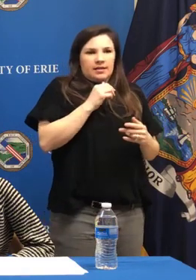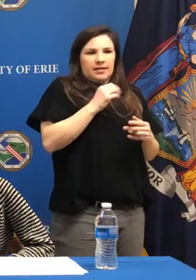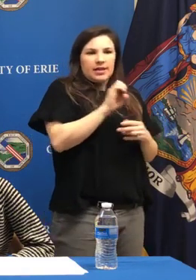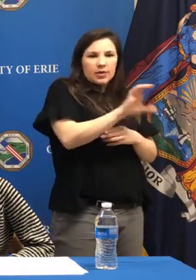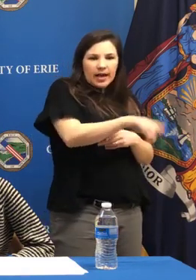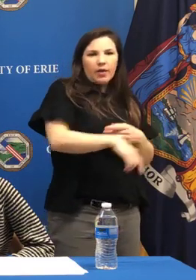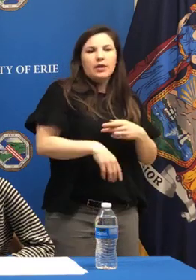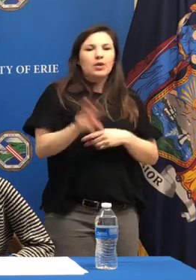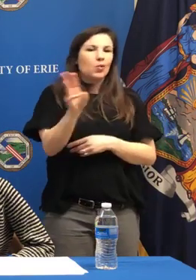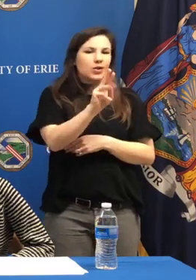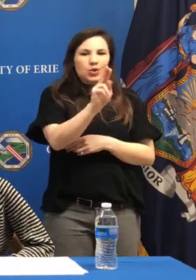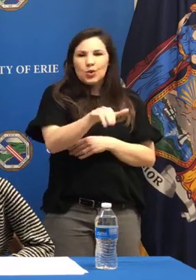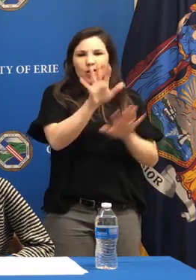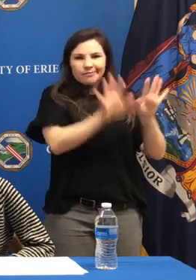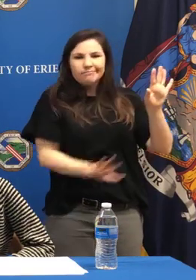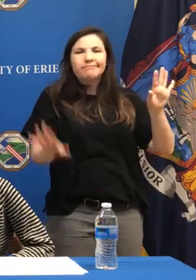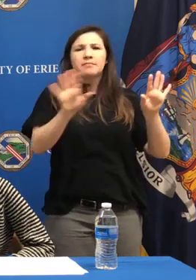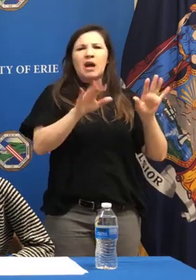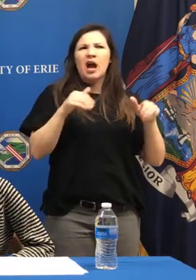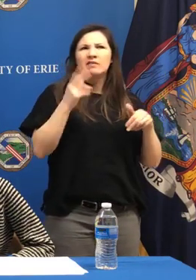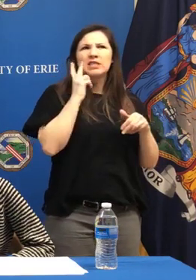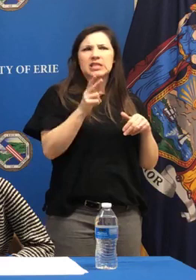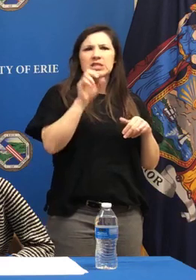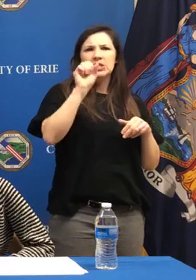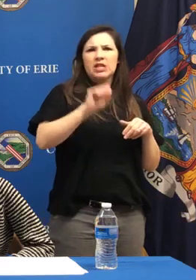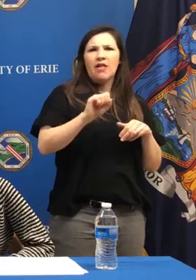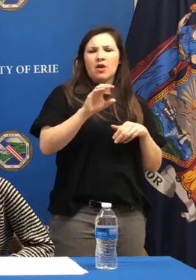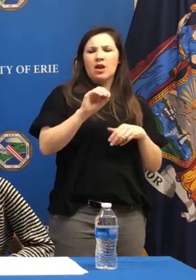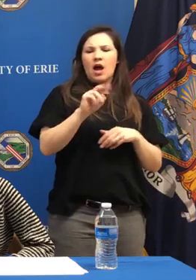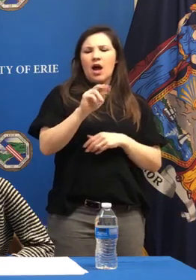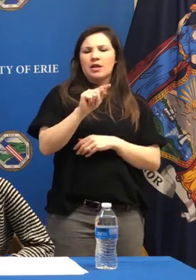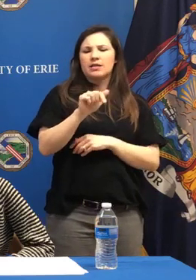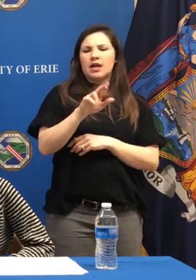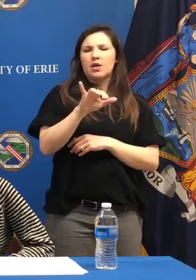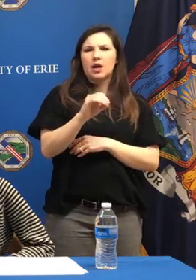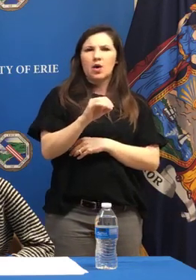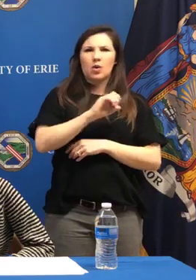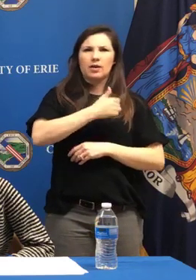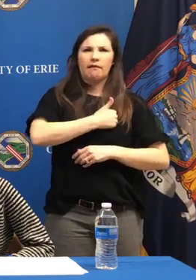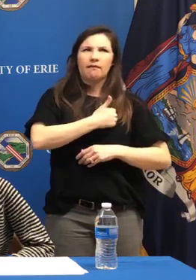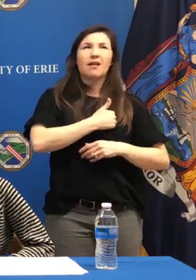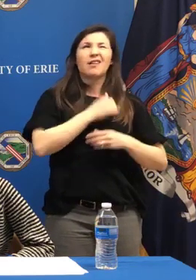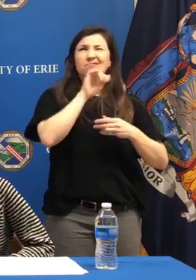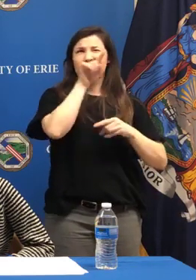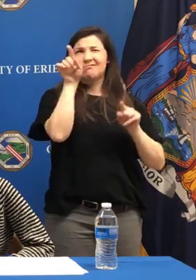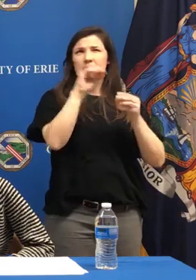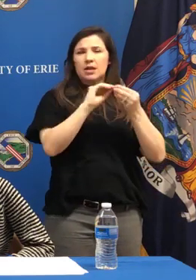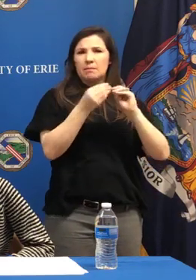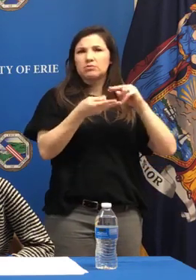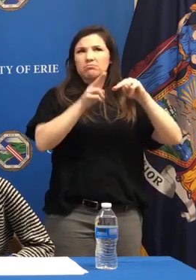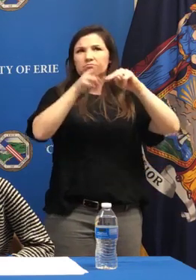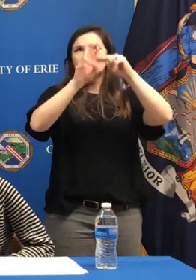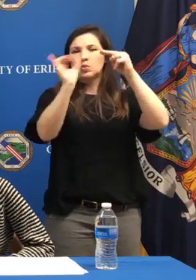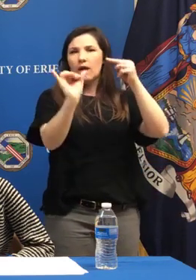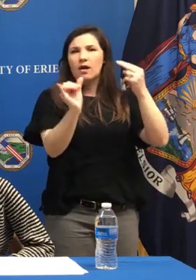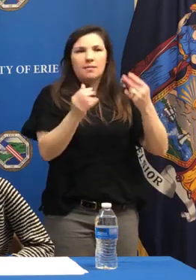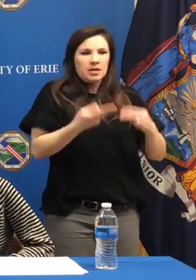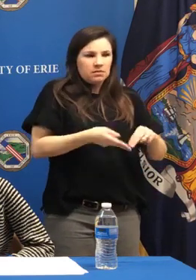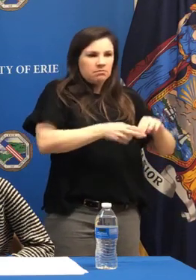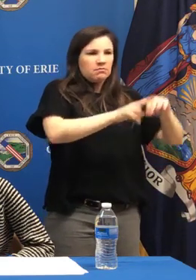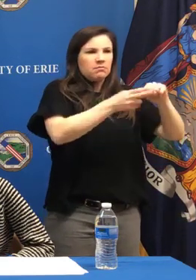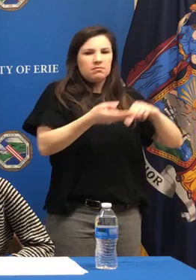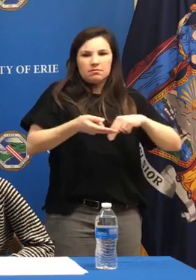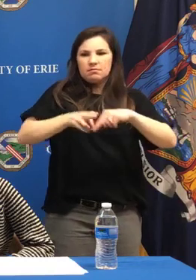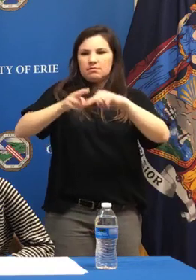York. I haven't seen the latest from Southern Ontario, but I've heard those numbers have generally been going up as well, because it's going up everywhere. There